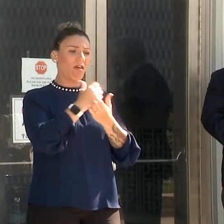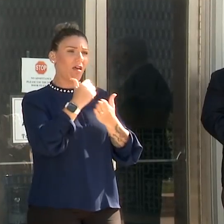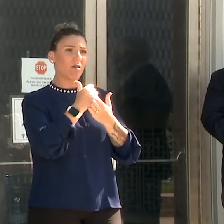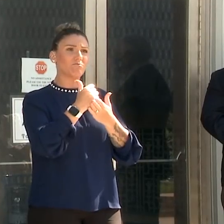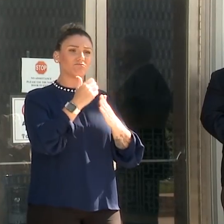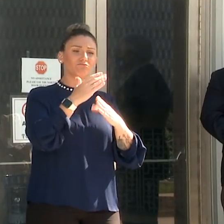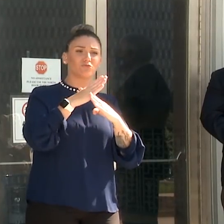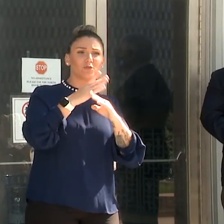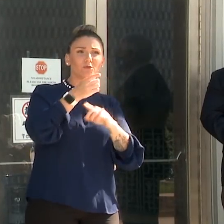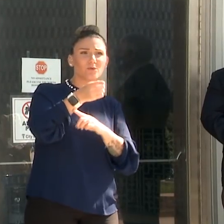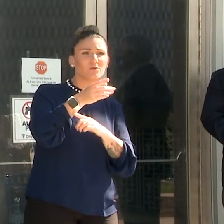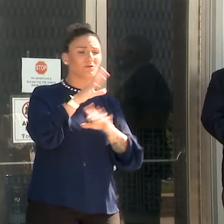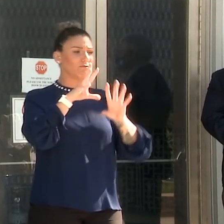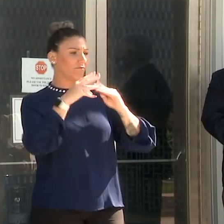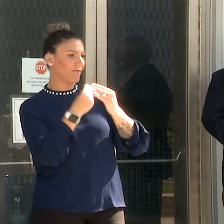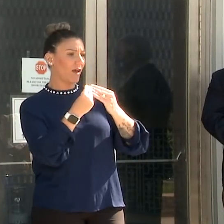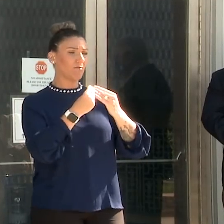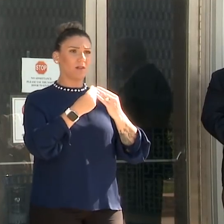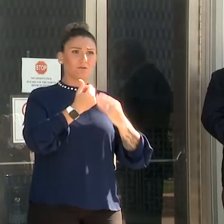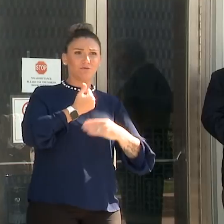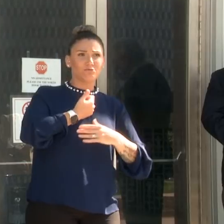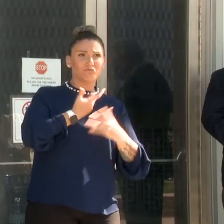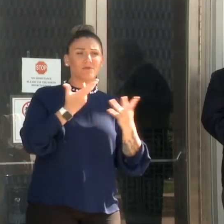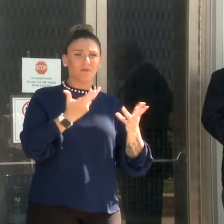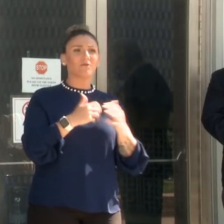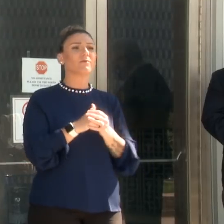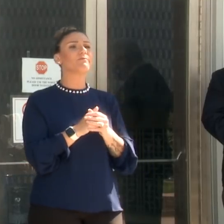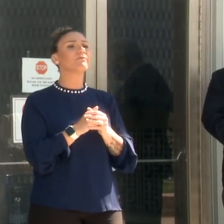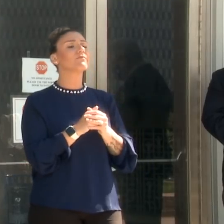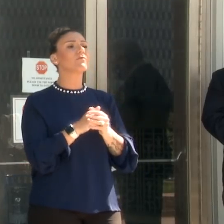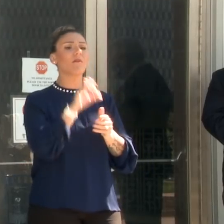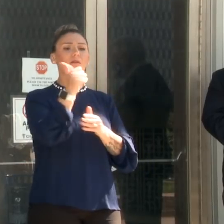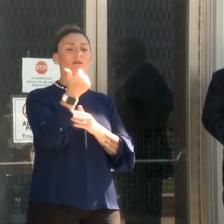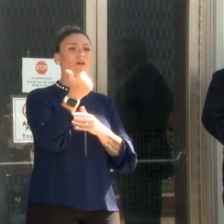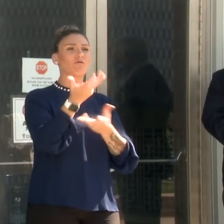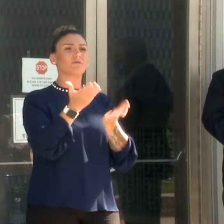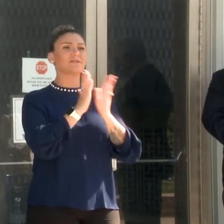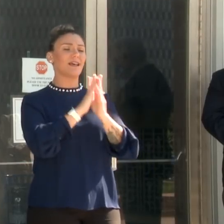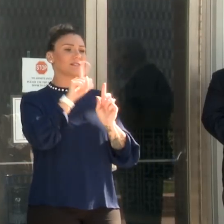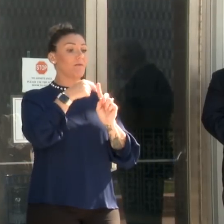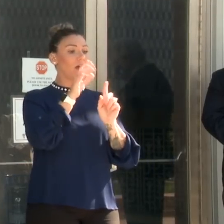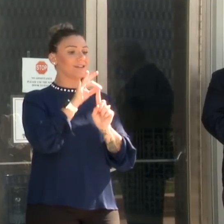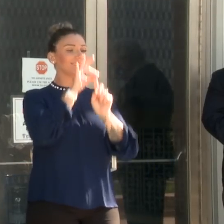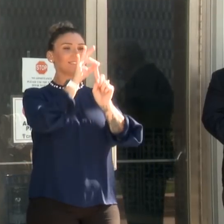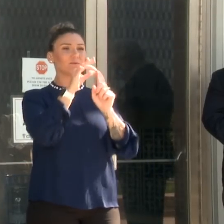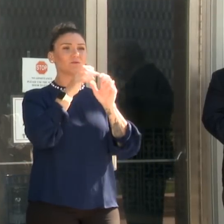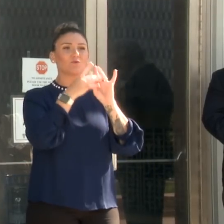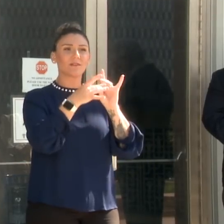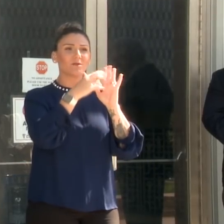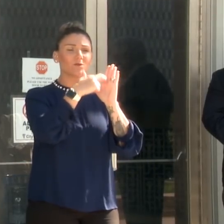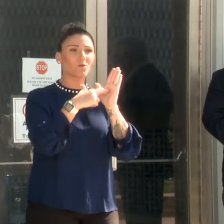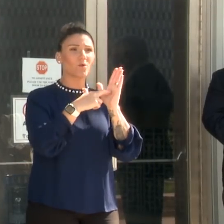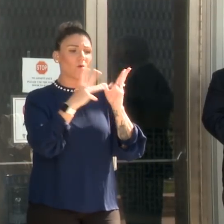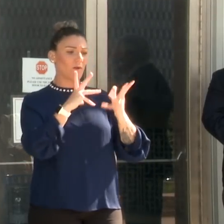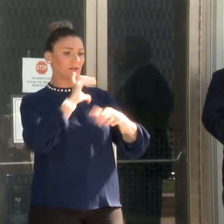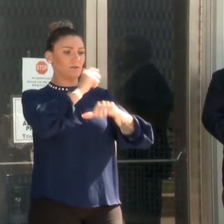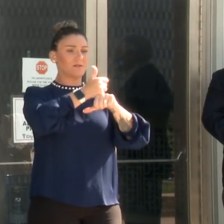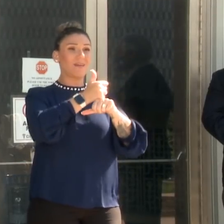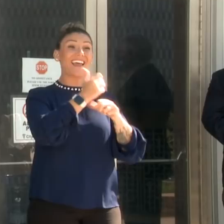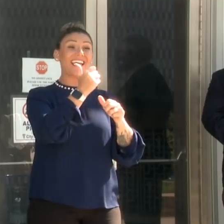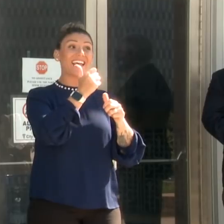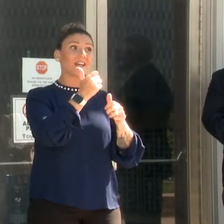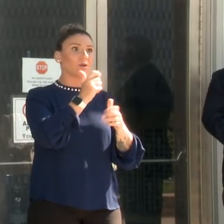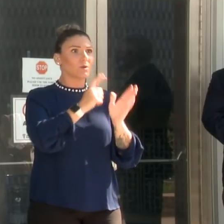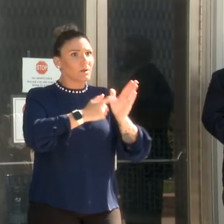family safe from COVID-19. There are others who ask about exceptions to the rule, and generally we do want to establish that most everyone should